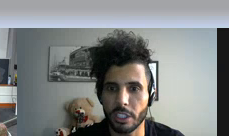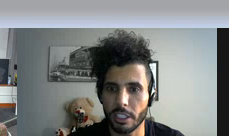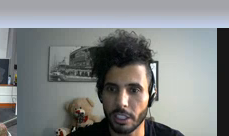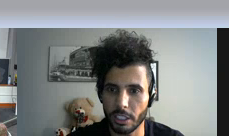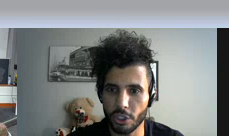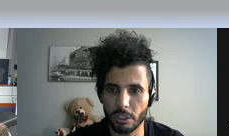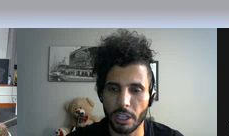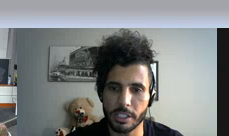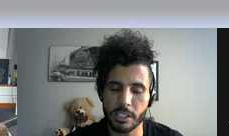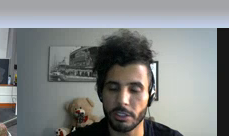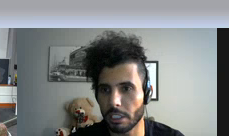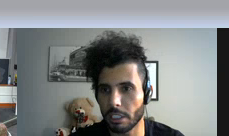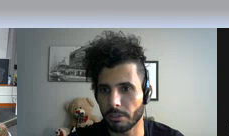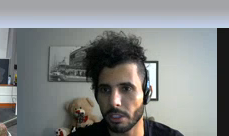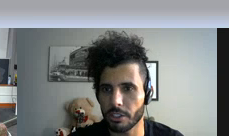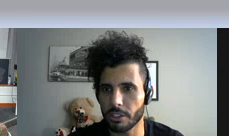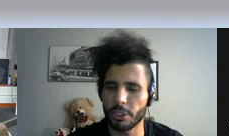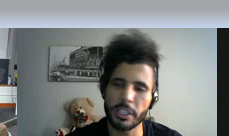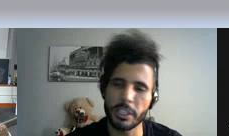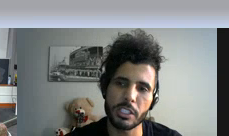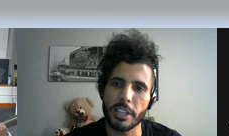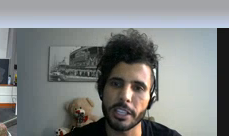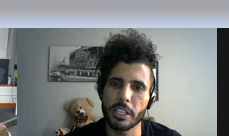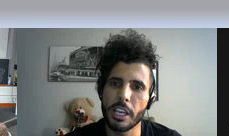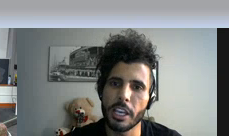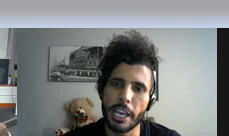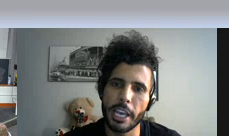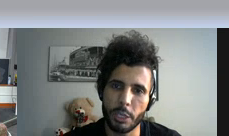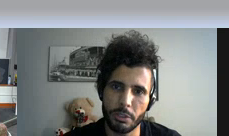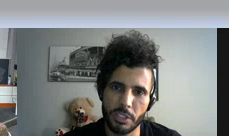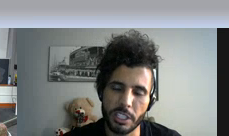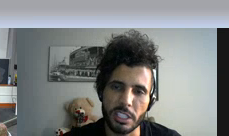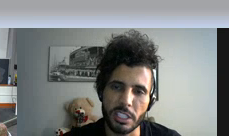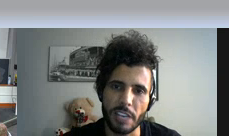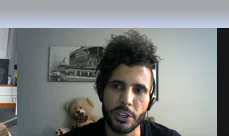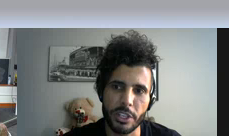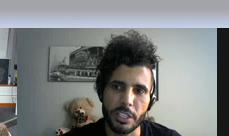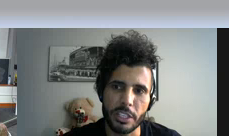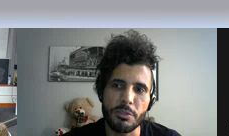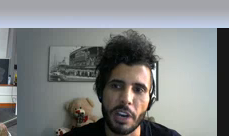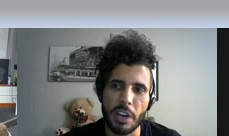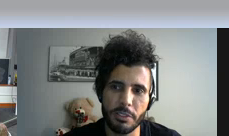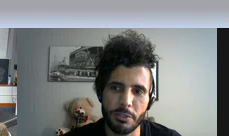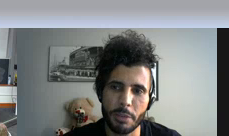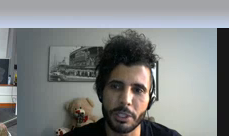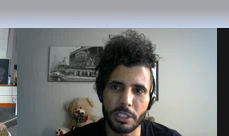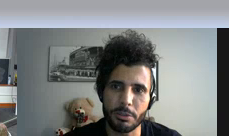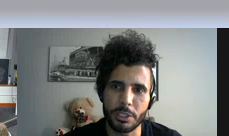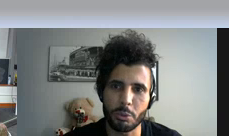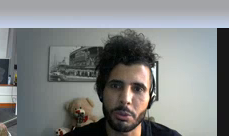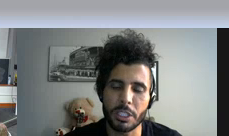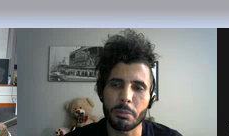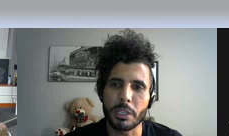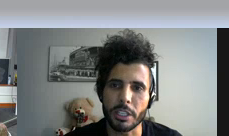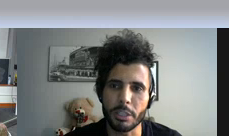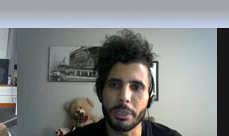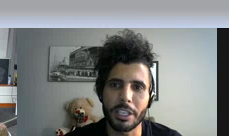and conditional clauses, and relative clauses. And you can see that out of these 7 areas, 5 of them are different when we compare Arabic and